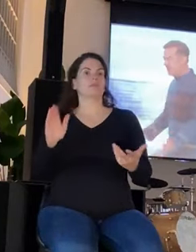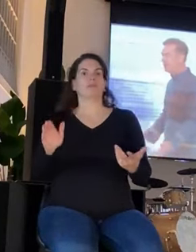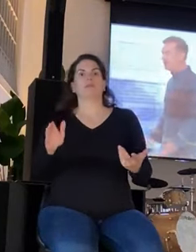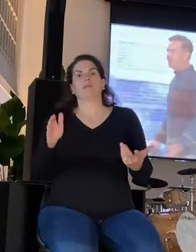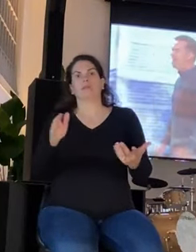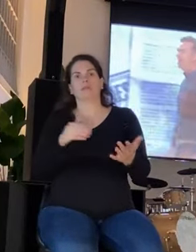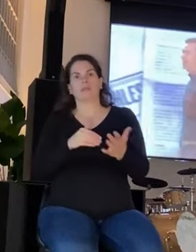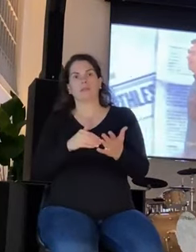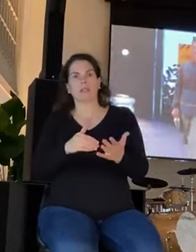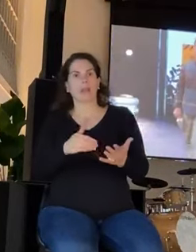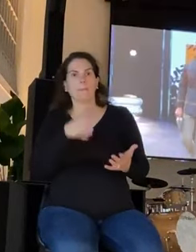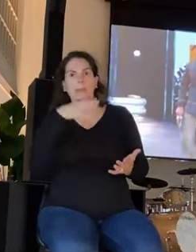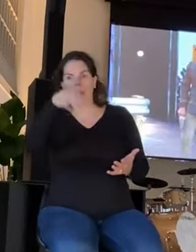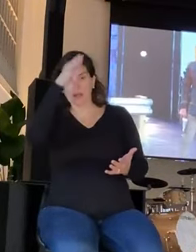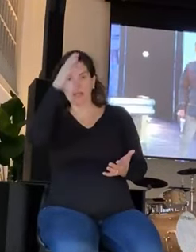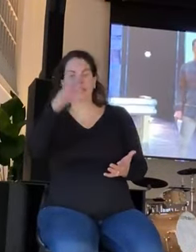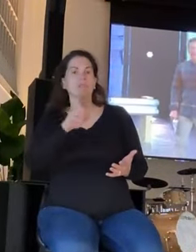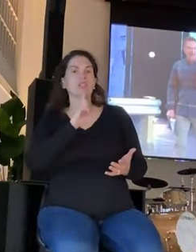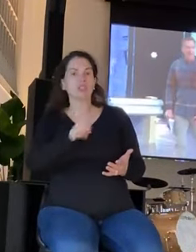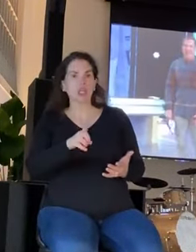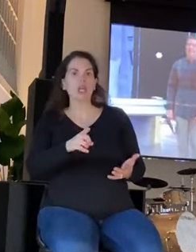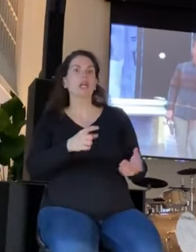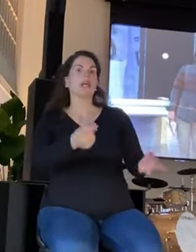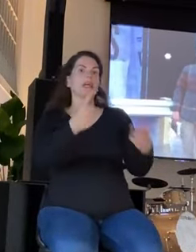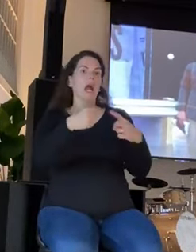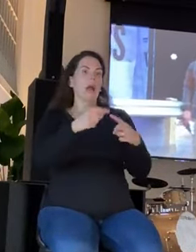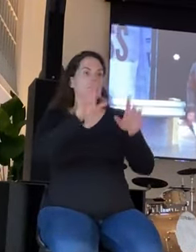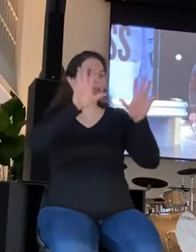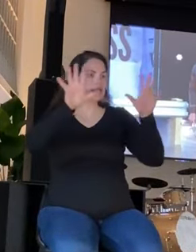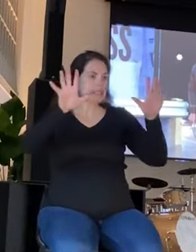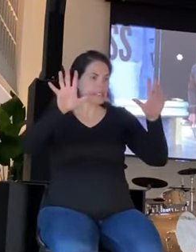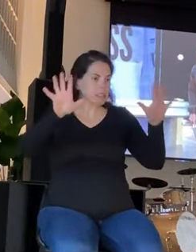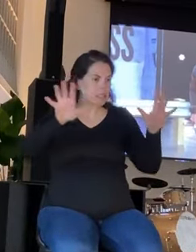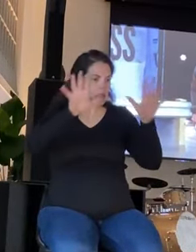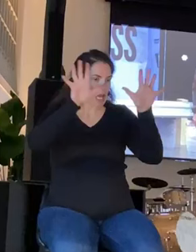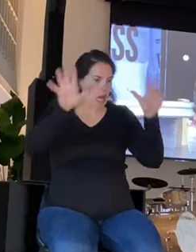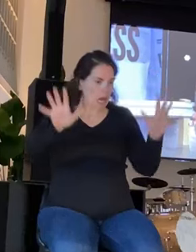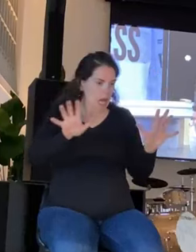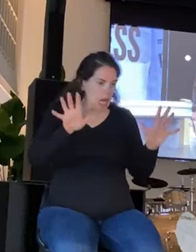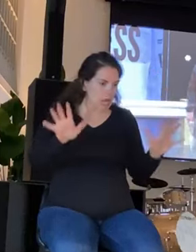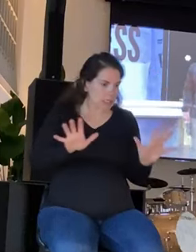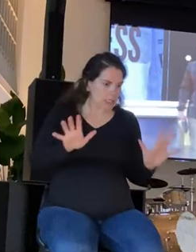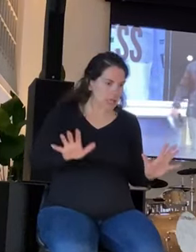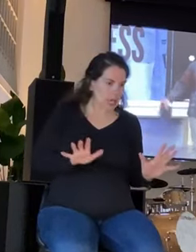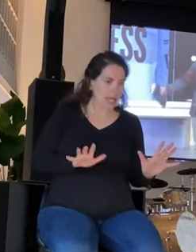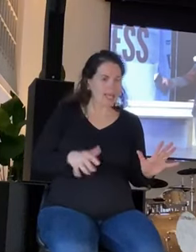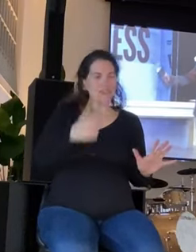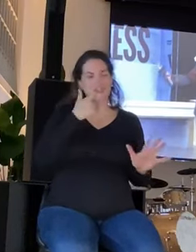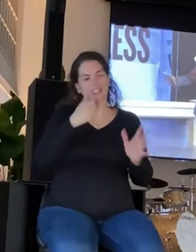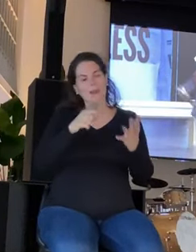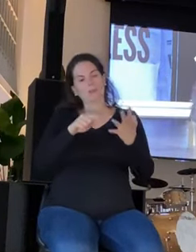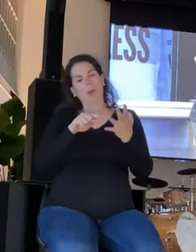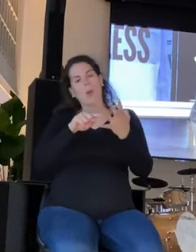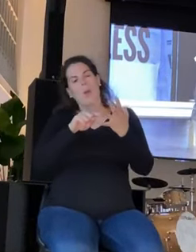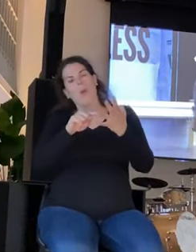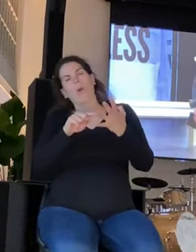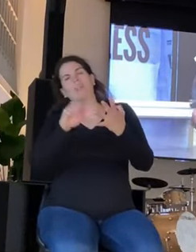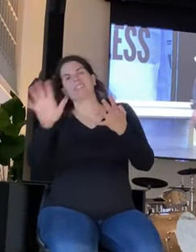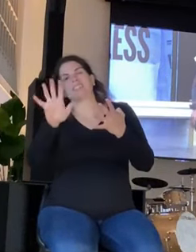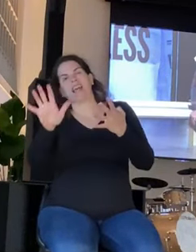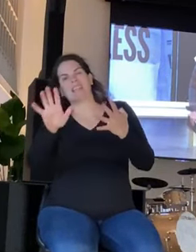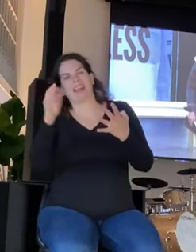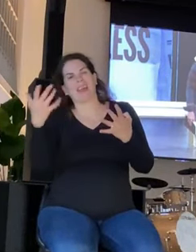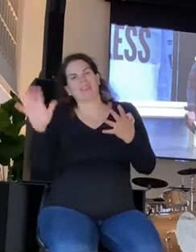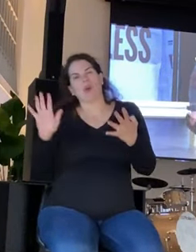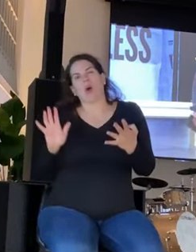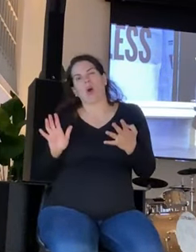And parents, get your kids here every Sunday. Not every other Sunday, every Sunday. On Wednesday nights, get your students back on Wednesday nights.